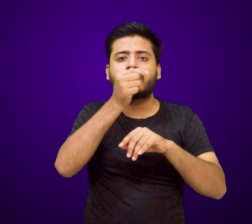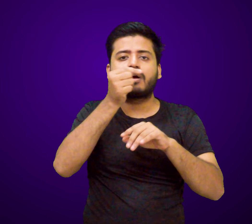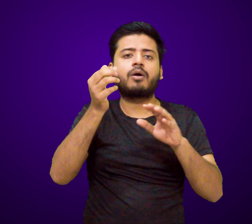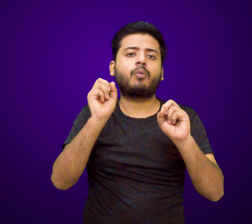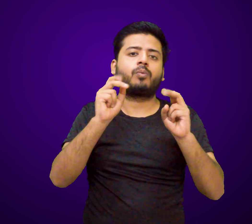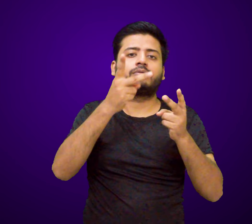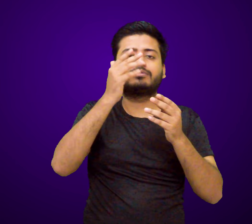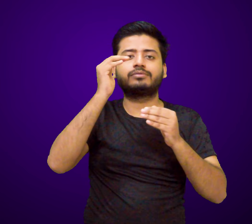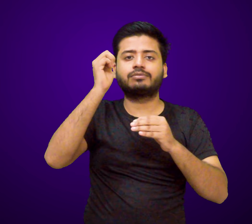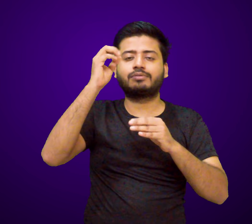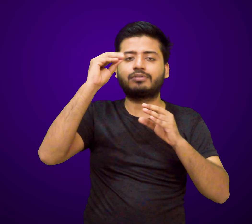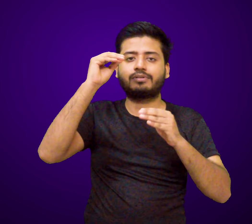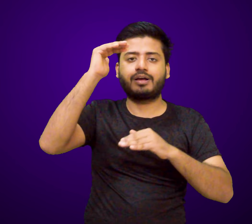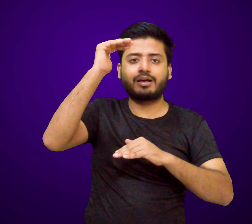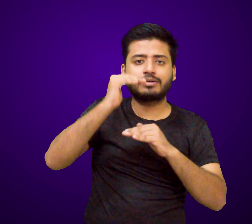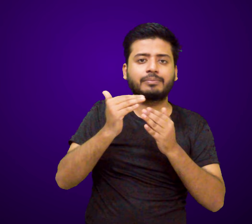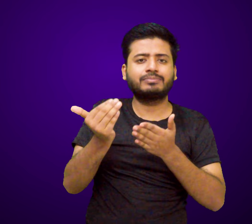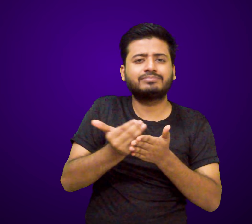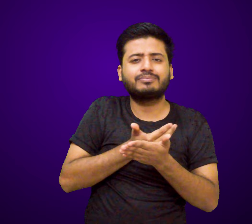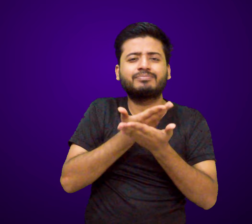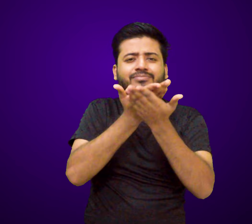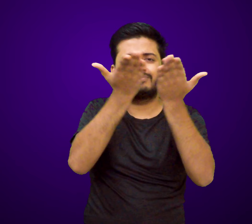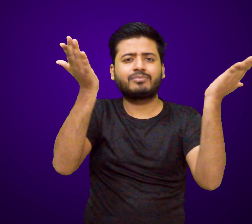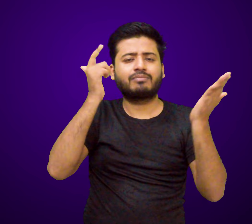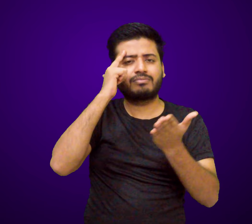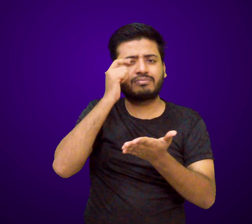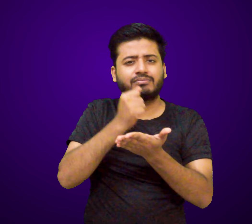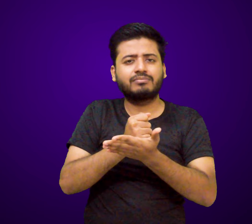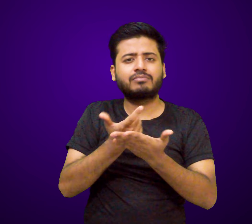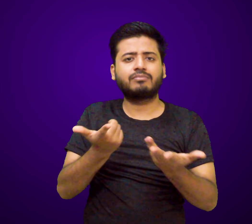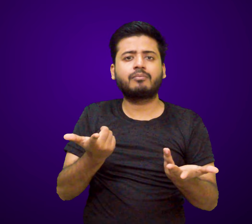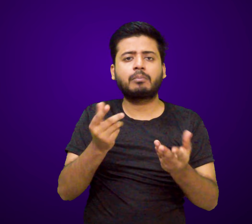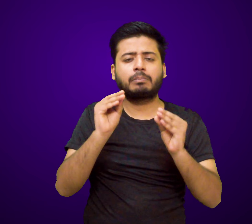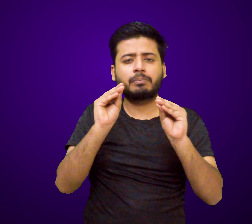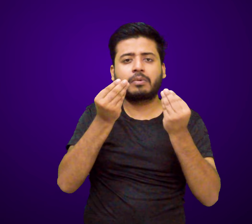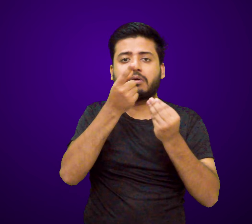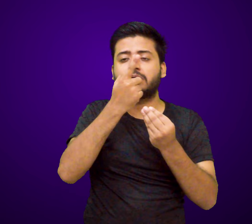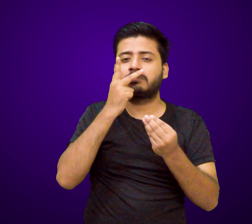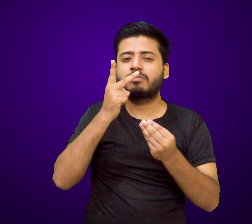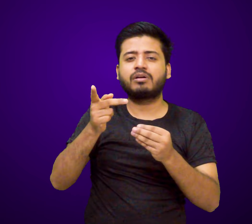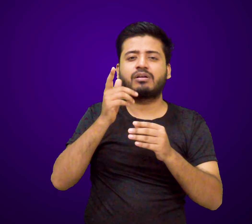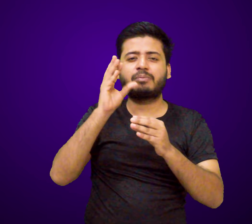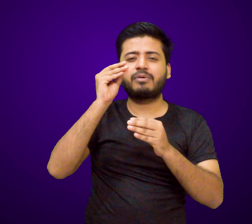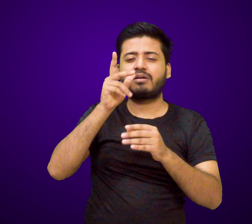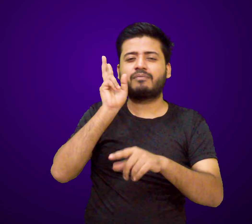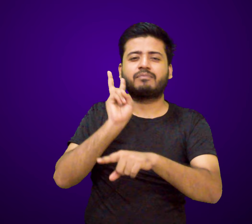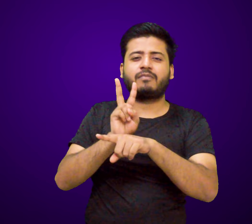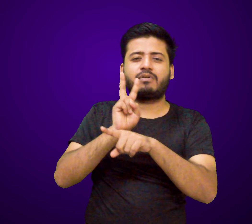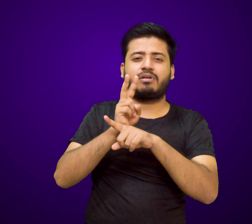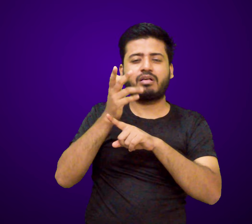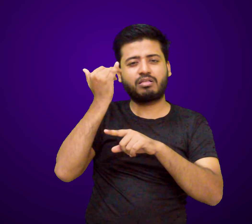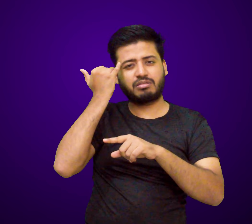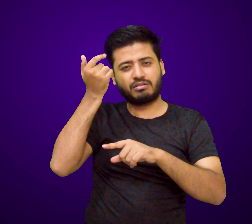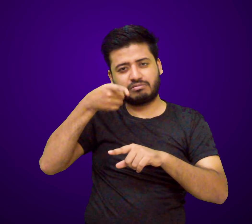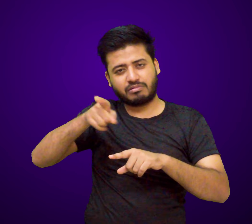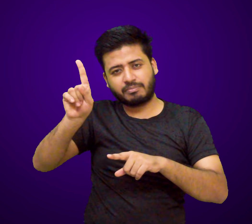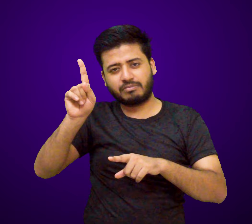National Portal of India. For services related to persons with disabilities, you can search on the National Portal of India. In